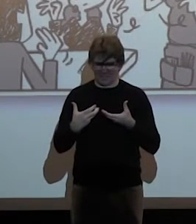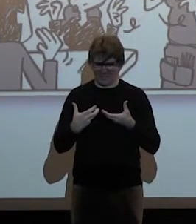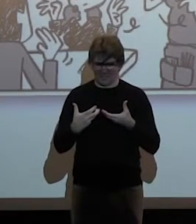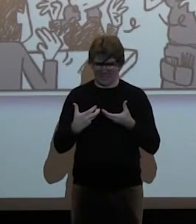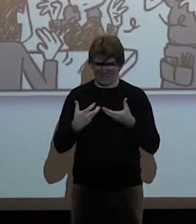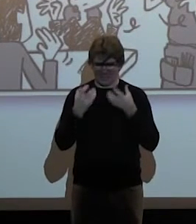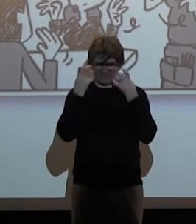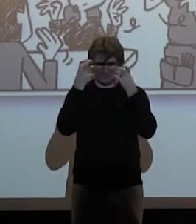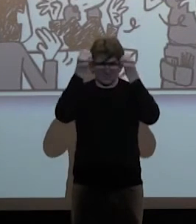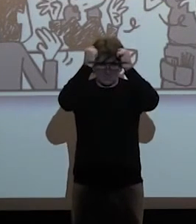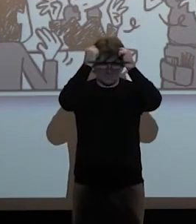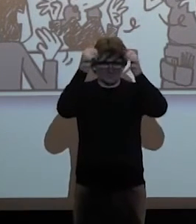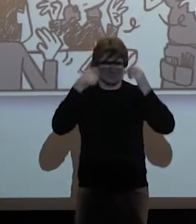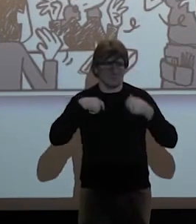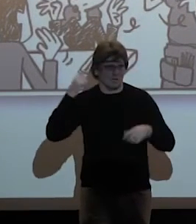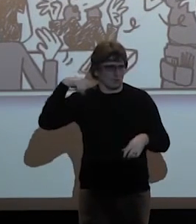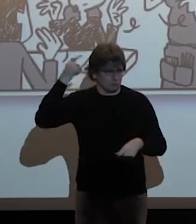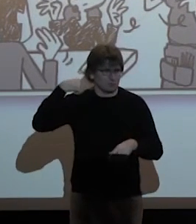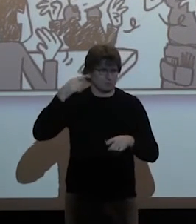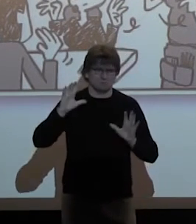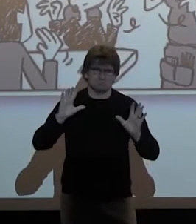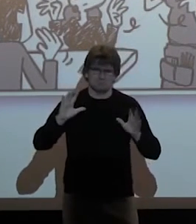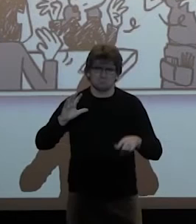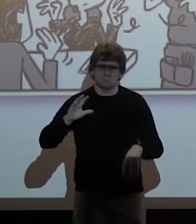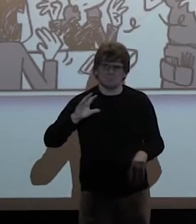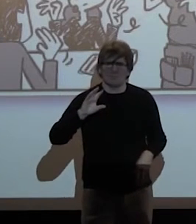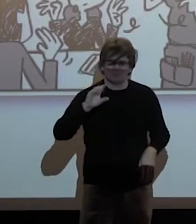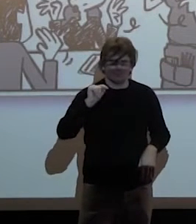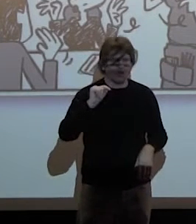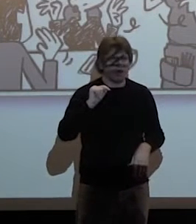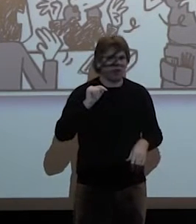handed a menu in Braille. That makes me crazy.